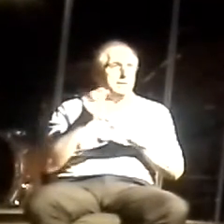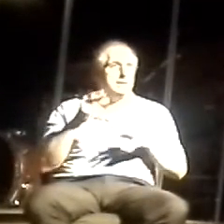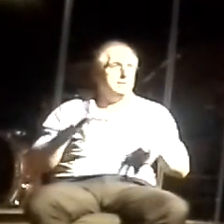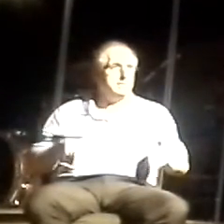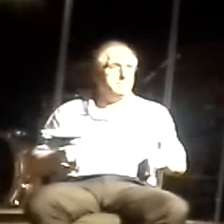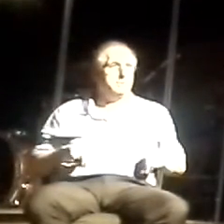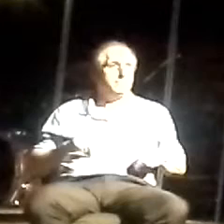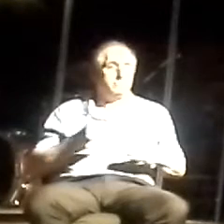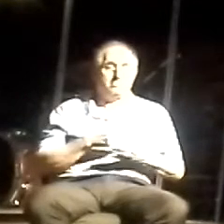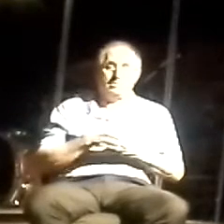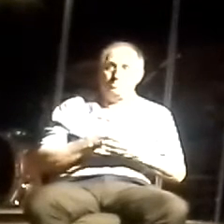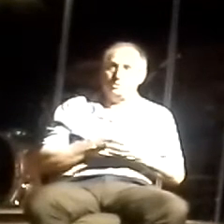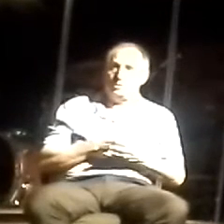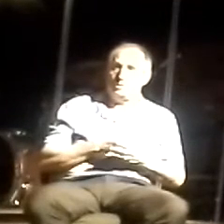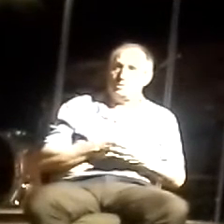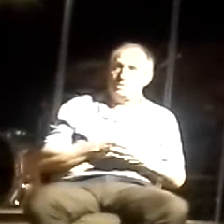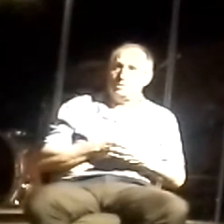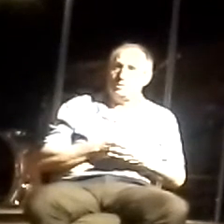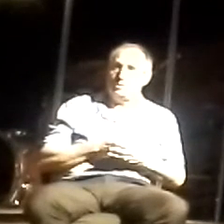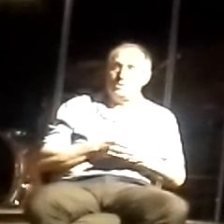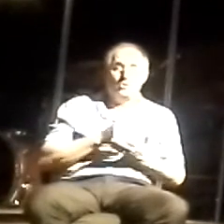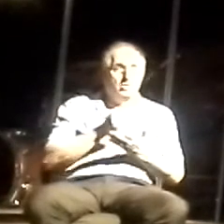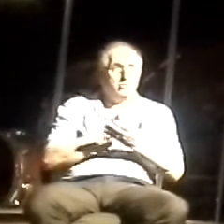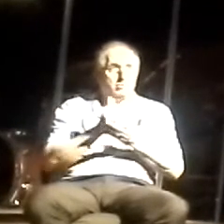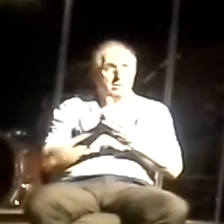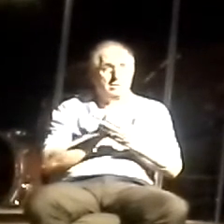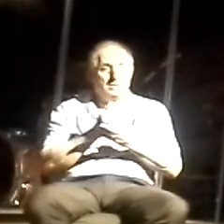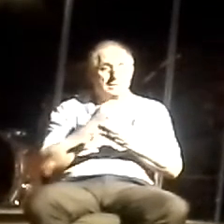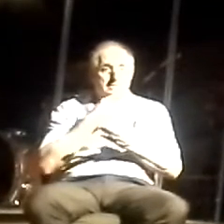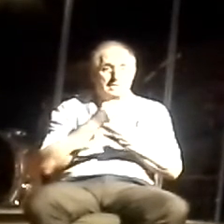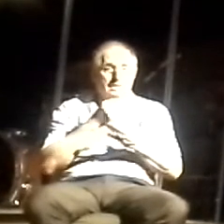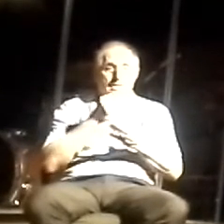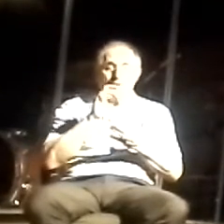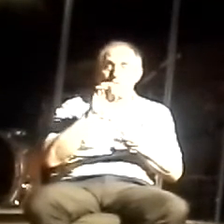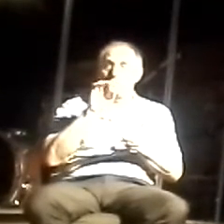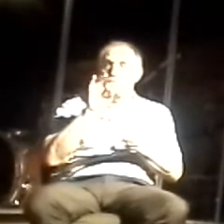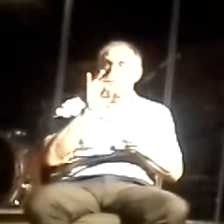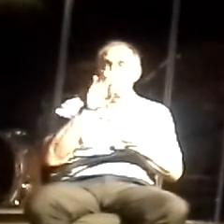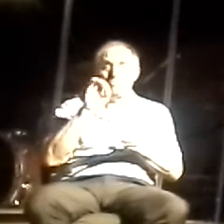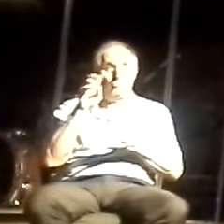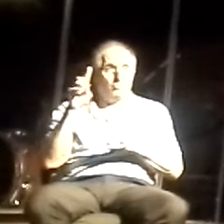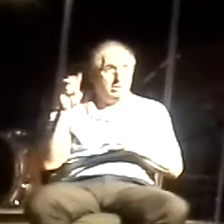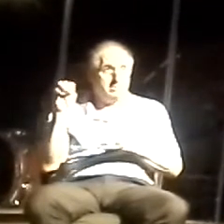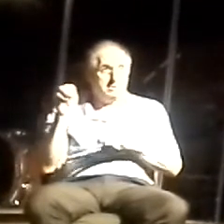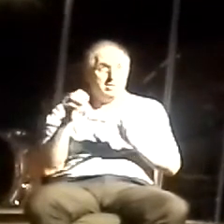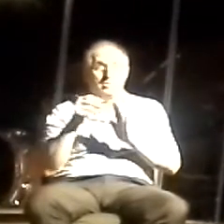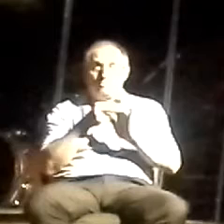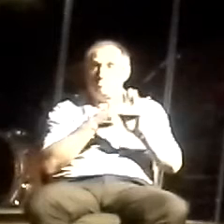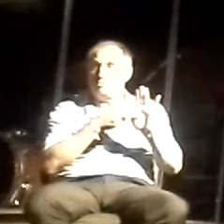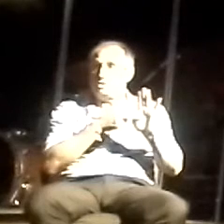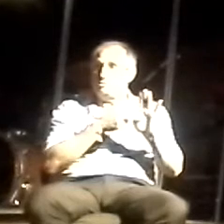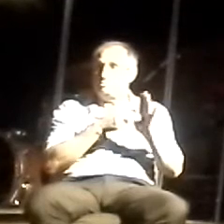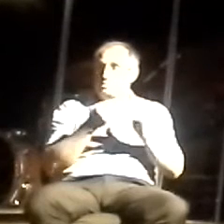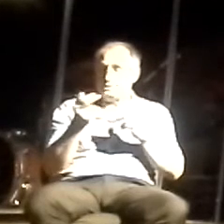baby. The credit card said freedom on the front of it.